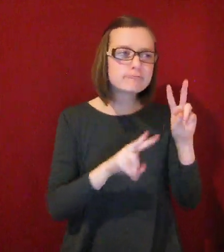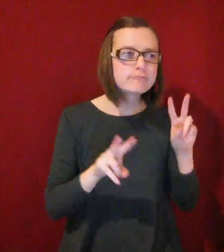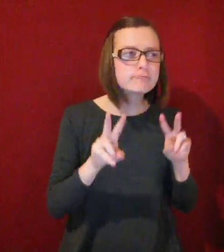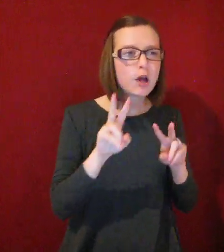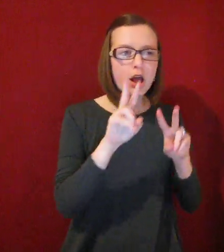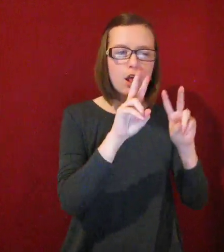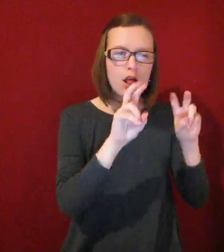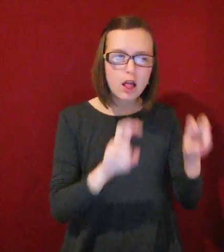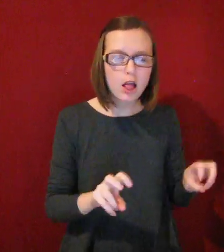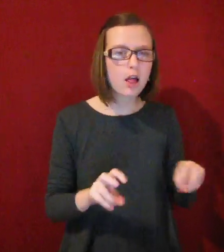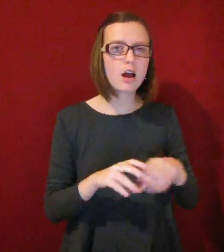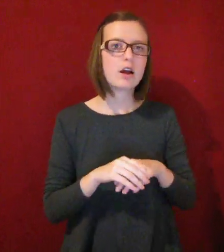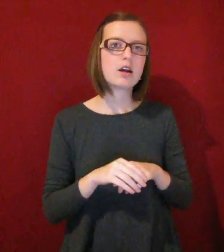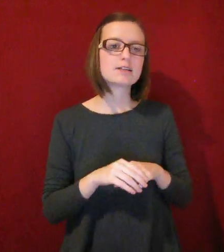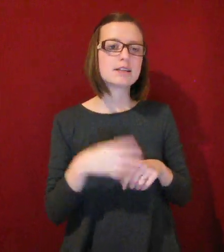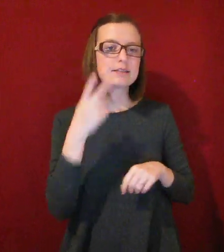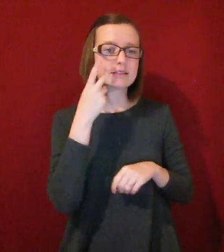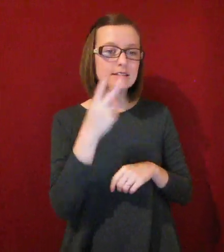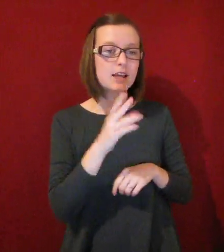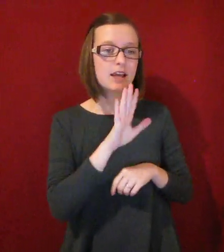meet your family's needs.